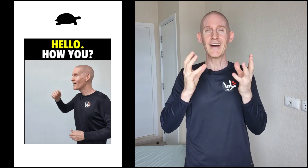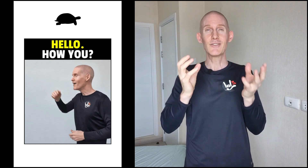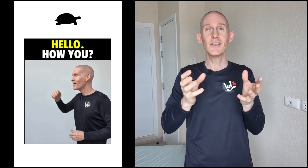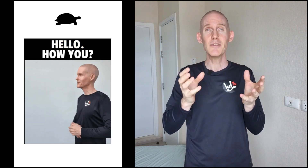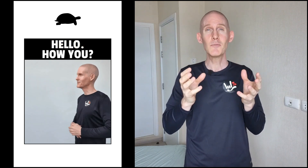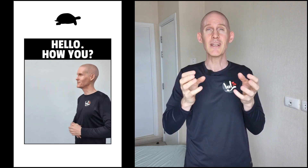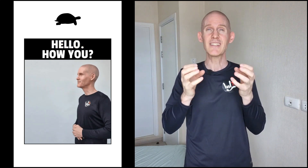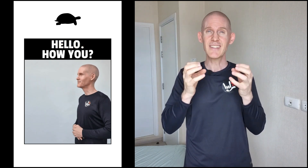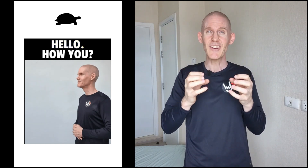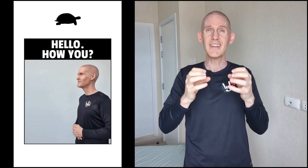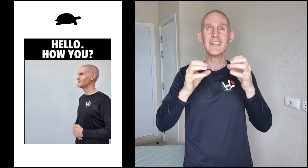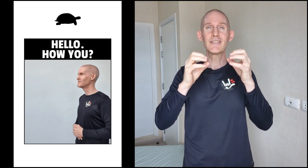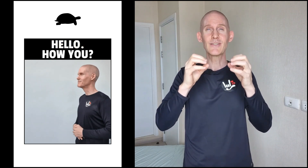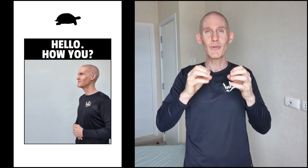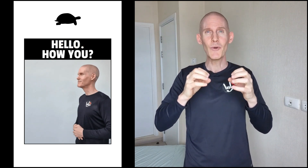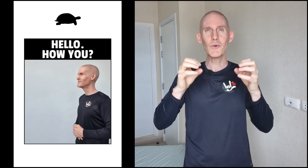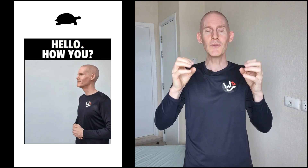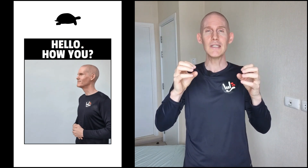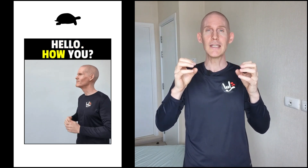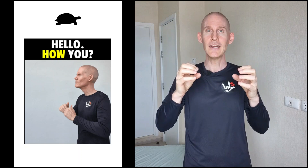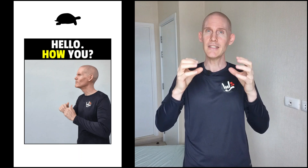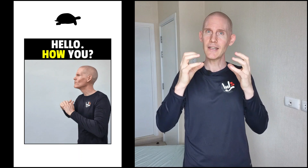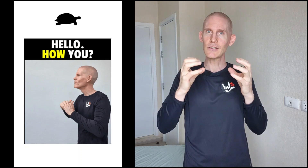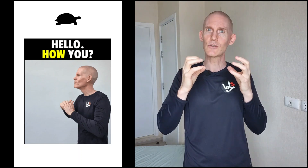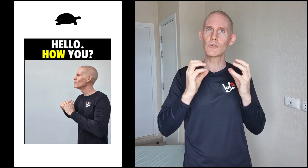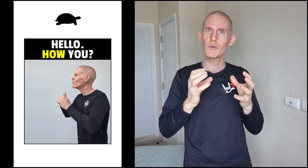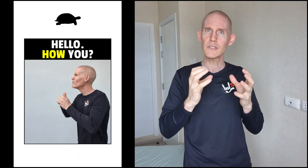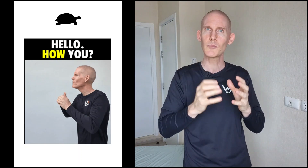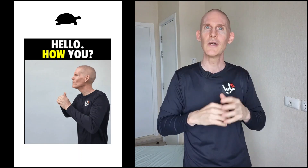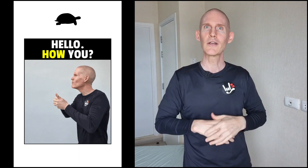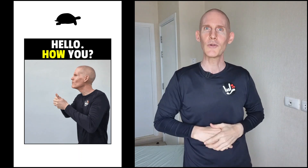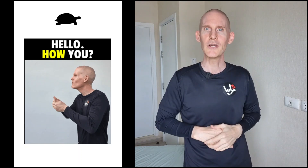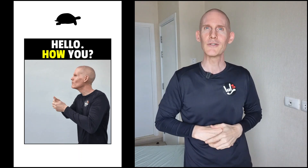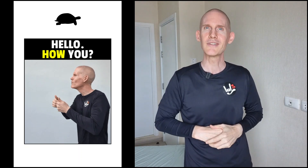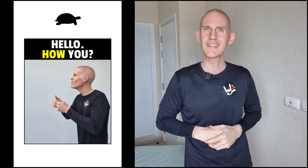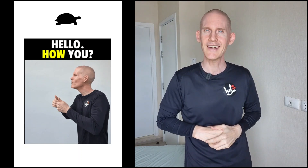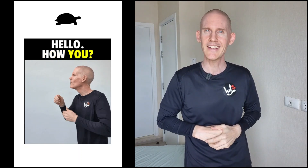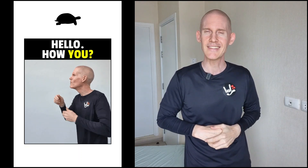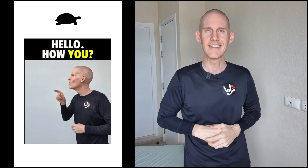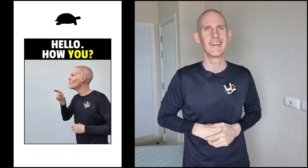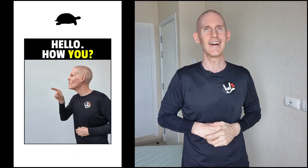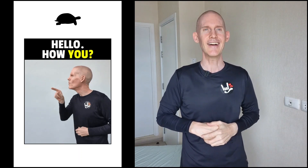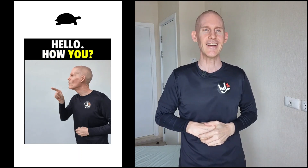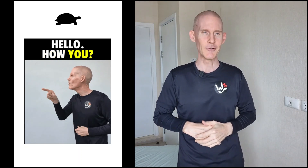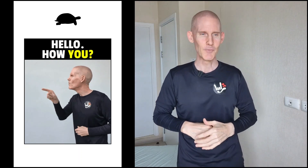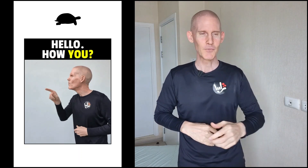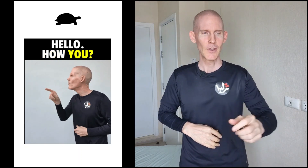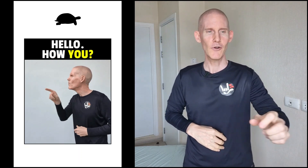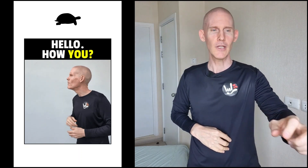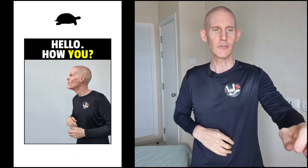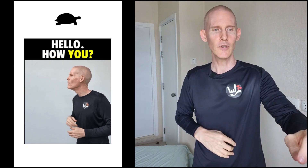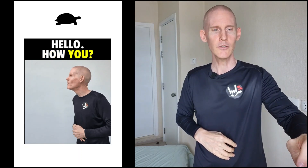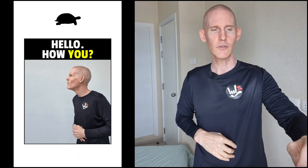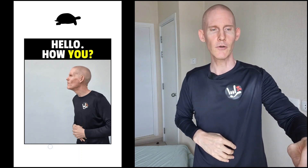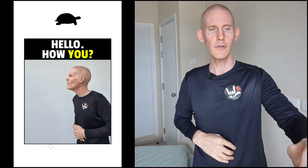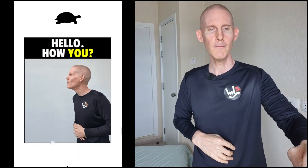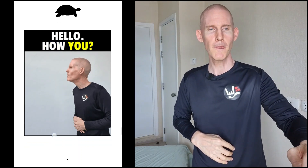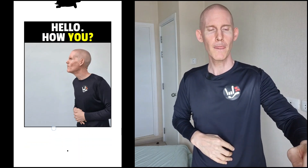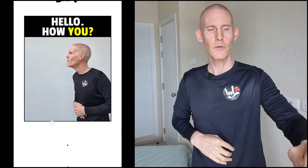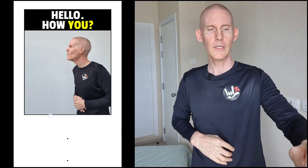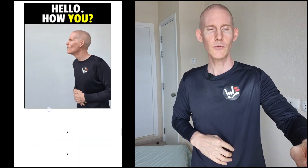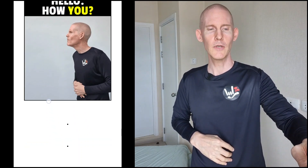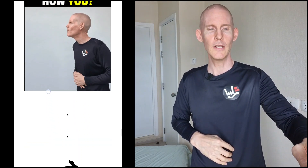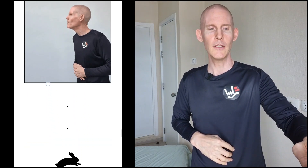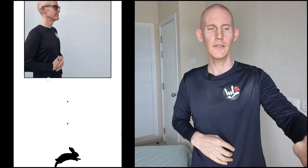be achieved by starting slowly and getting nice, crisp, clear signs. Aha. Okay, so let's